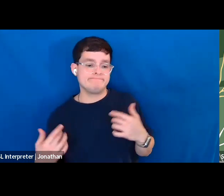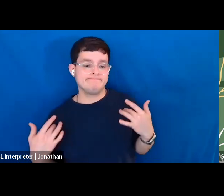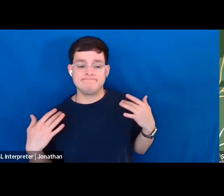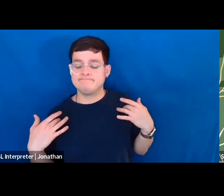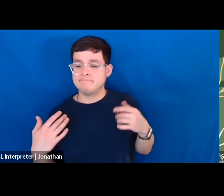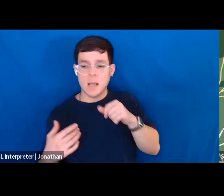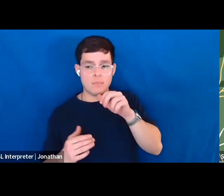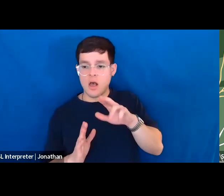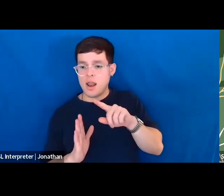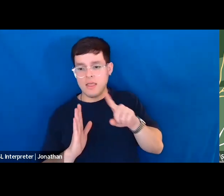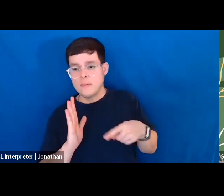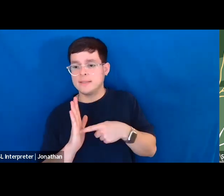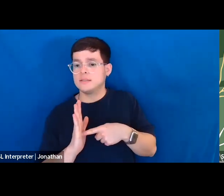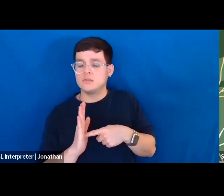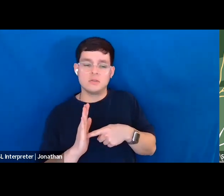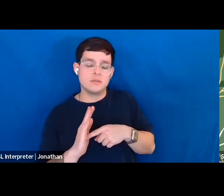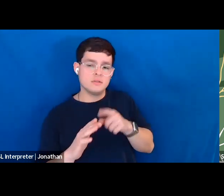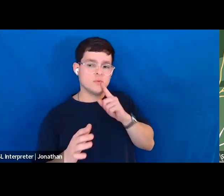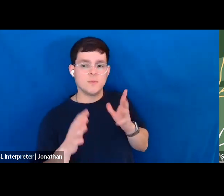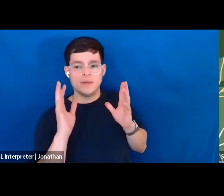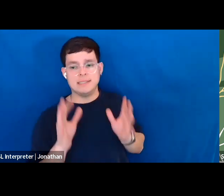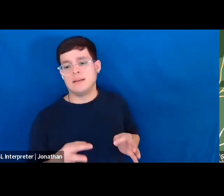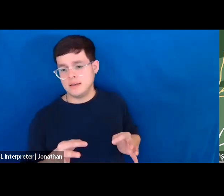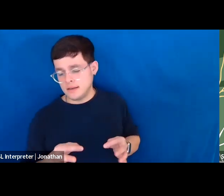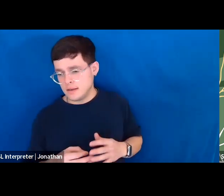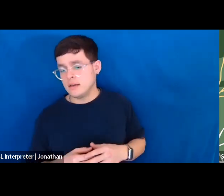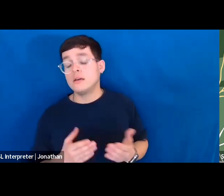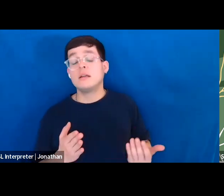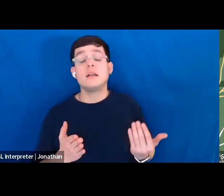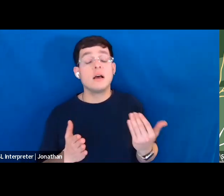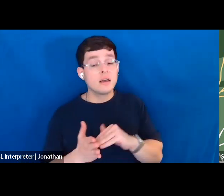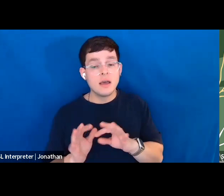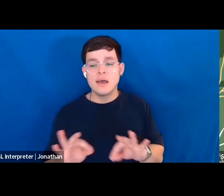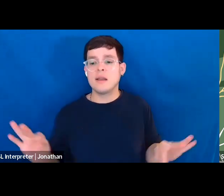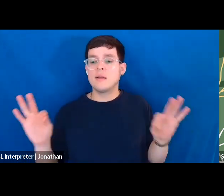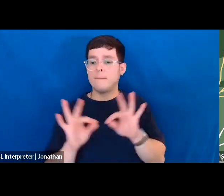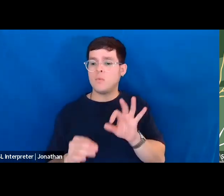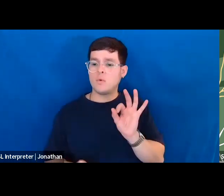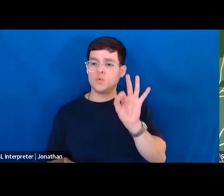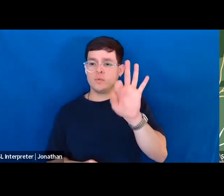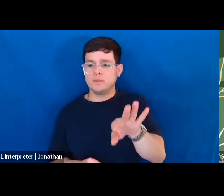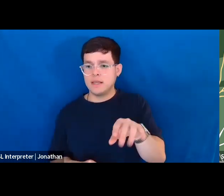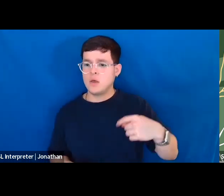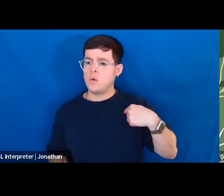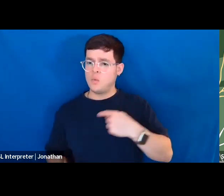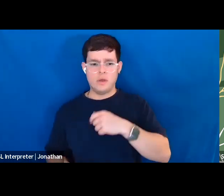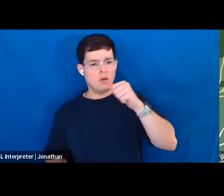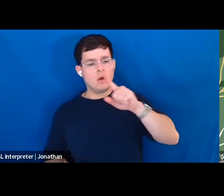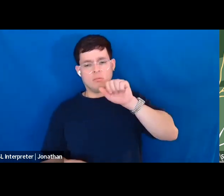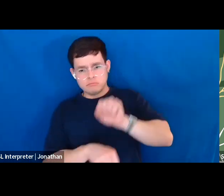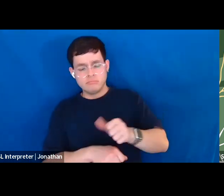we're deciding. And it's important to say that we are not the